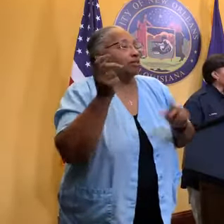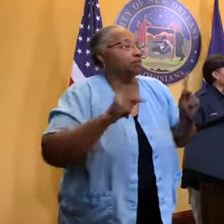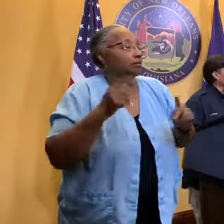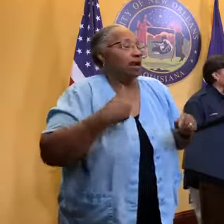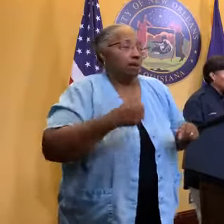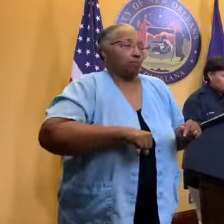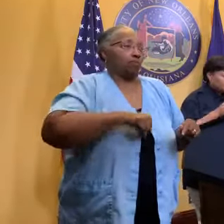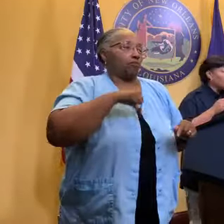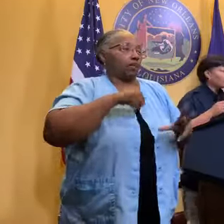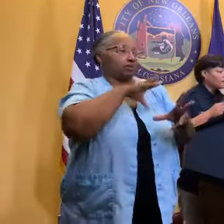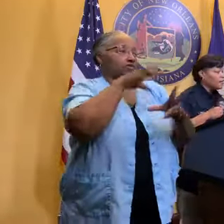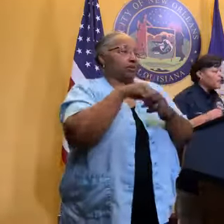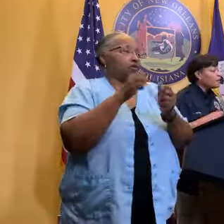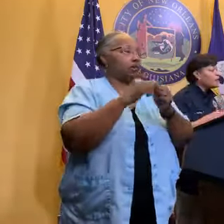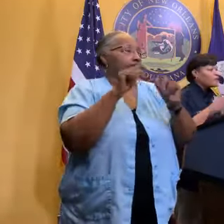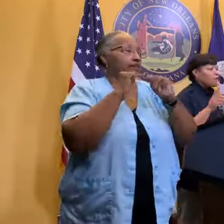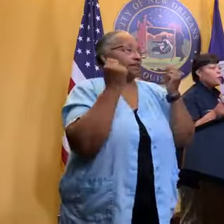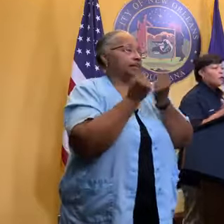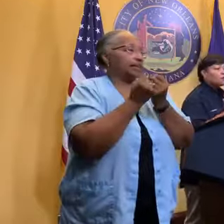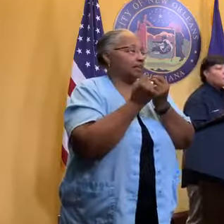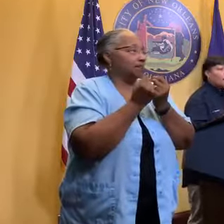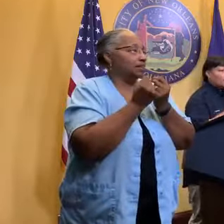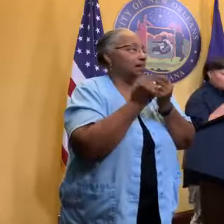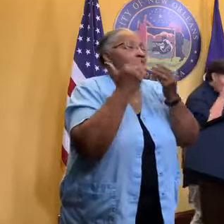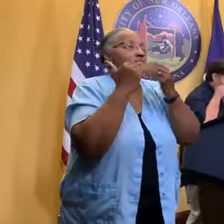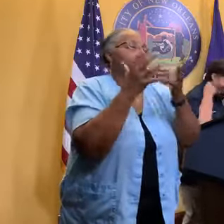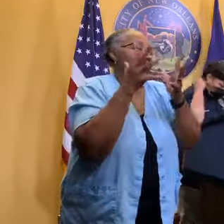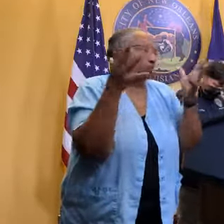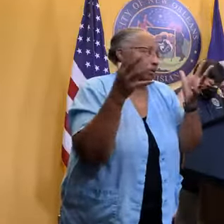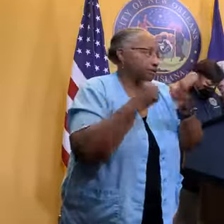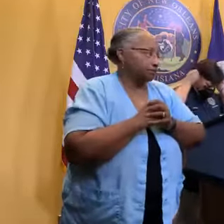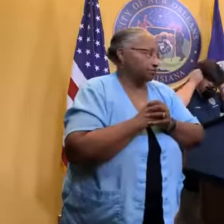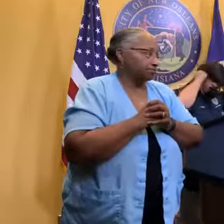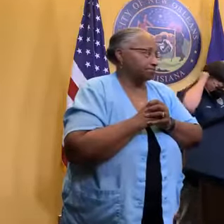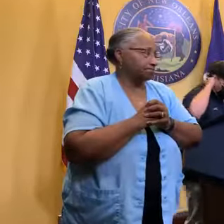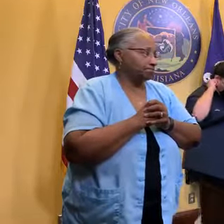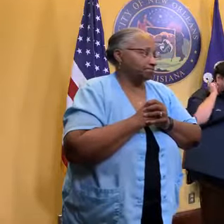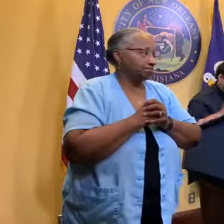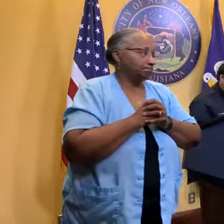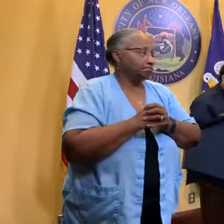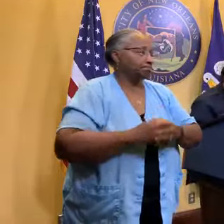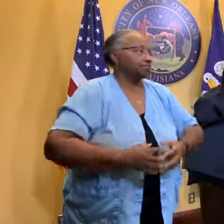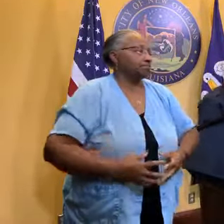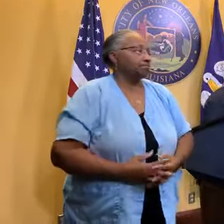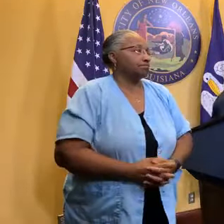part of this team, second to none. Thank you all so much. Thank you. Thank you.